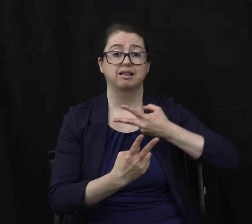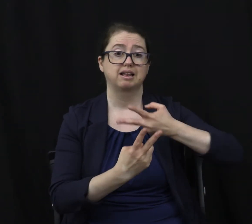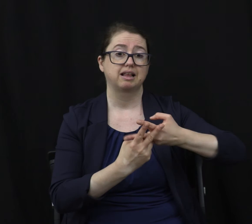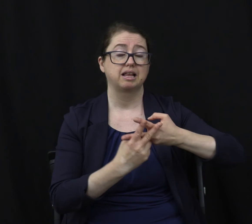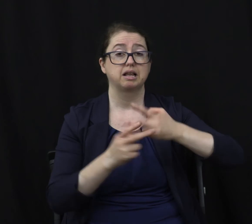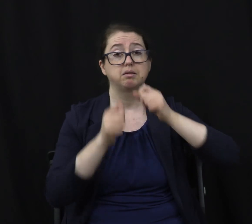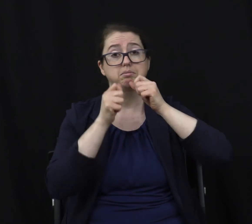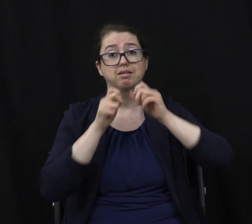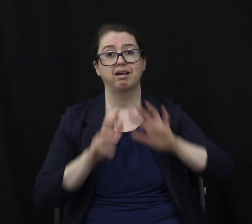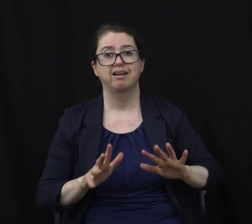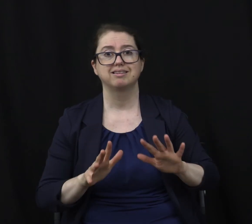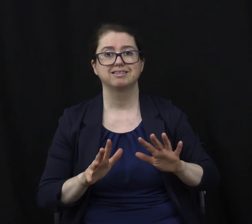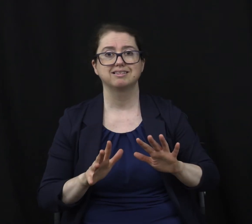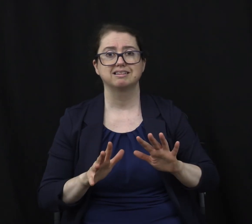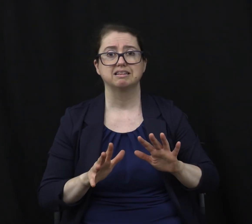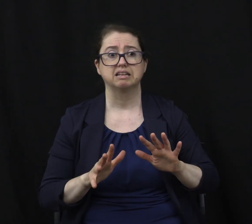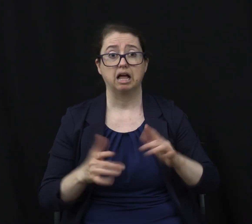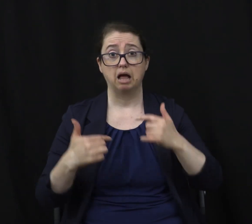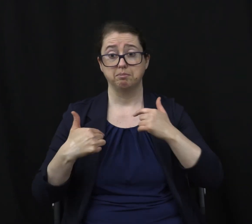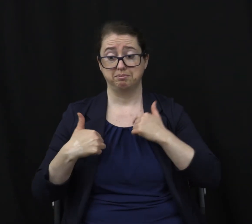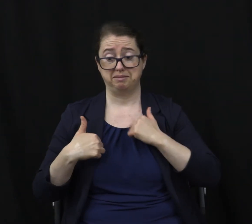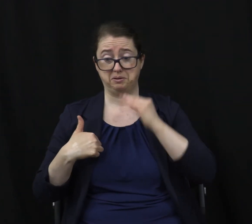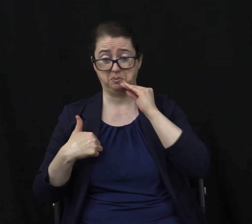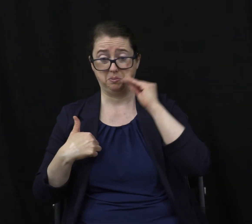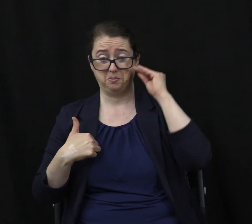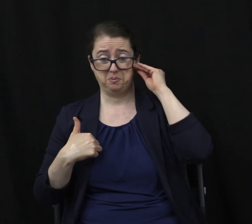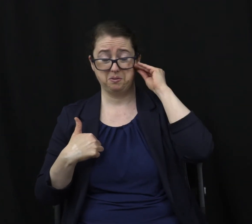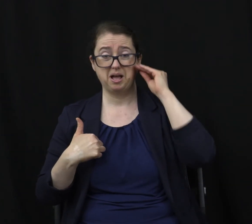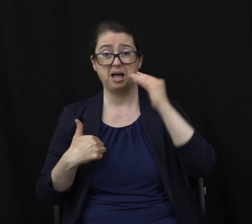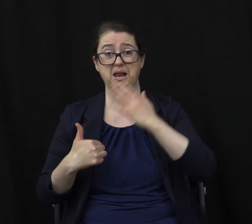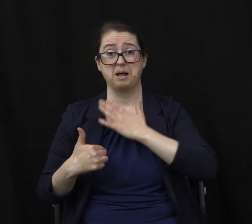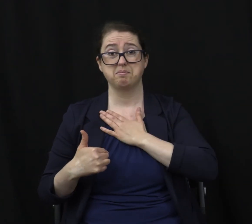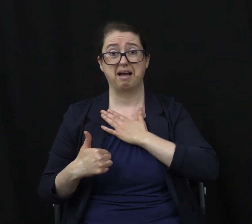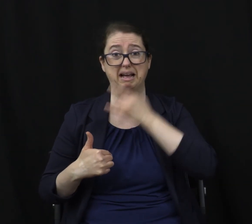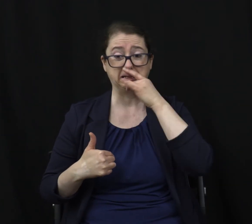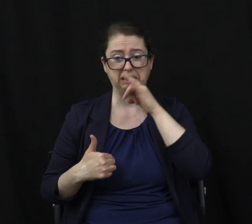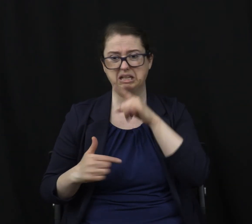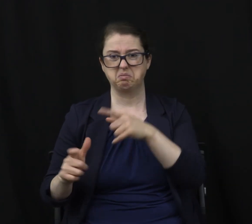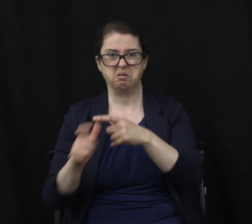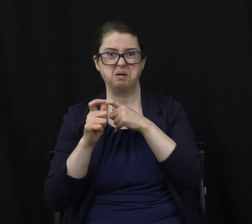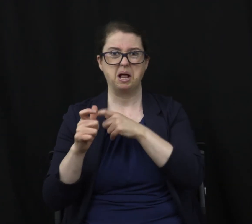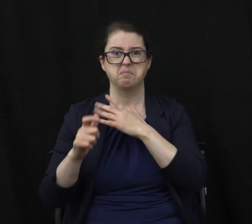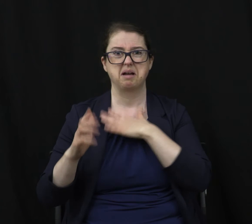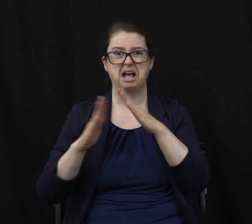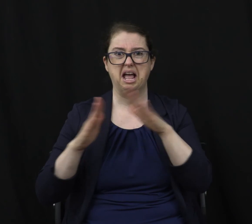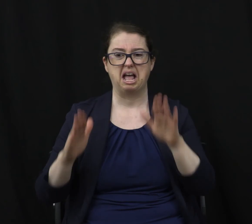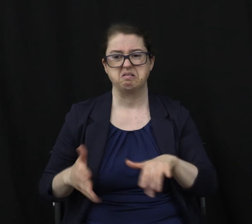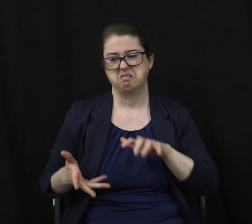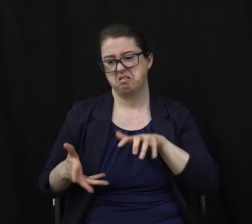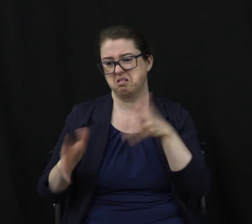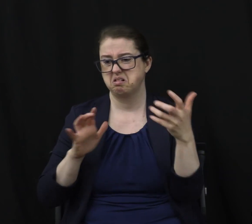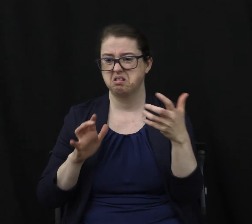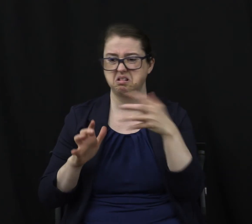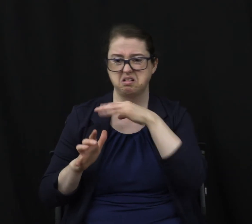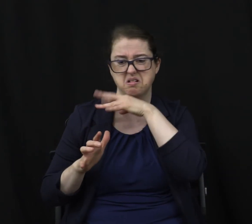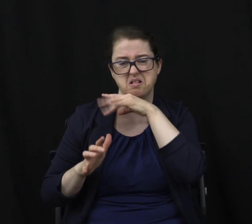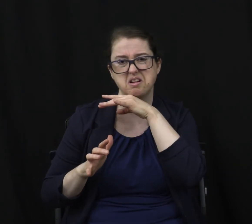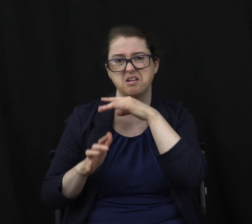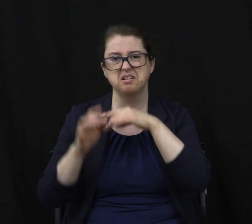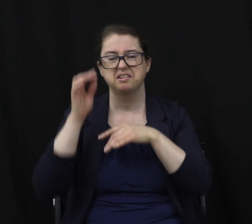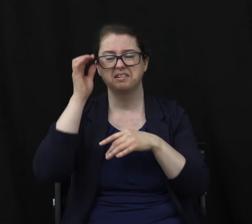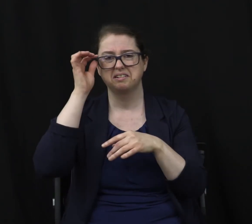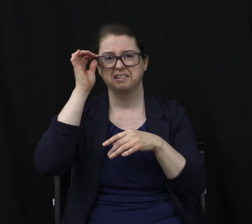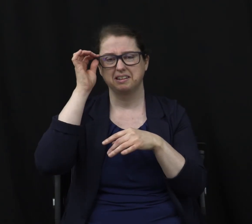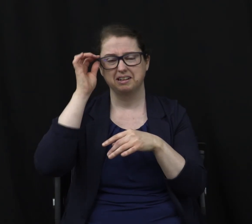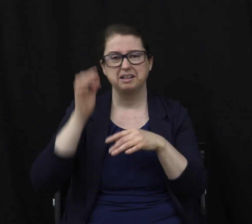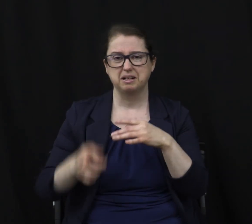I'm at home and, my toddler's running around the house. My house is cluttered and there's, he's my child's only got a diaper on